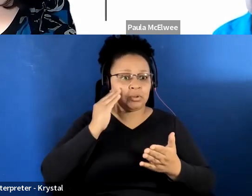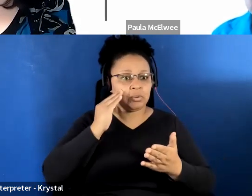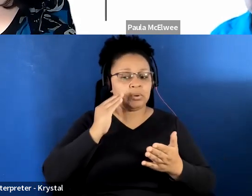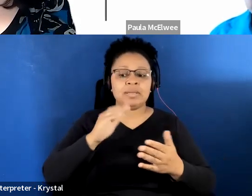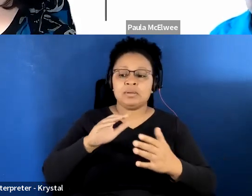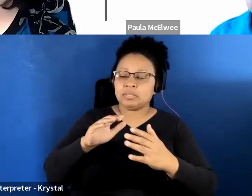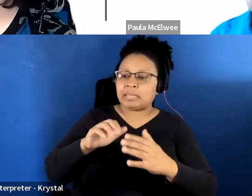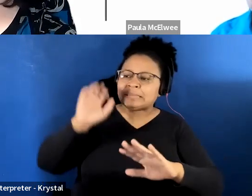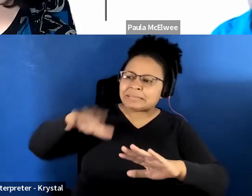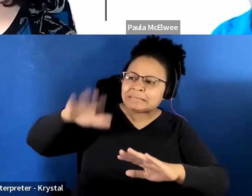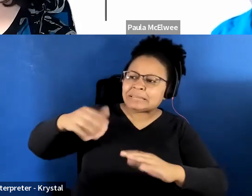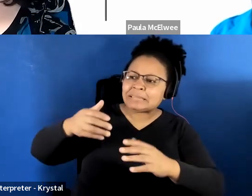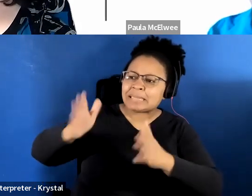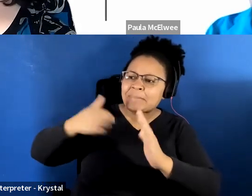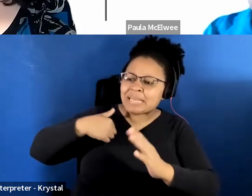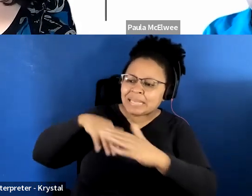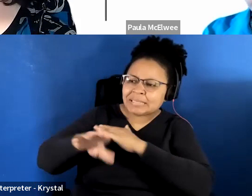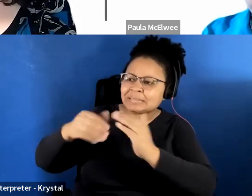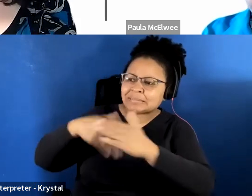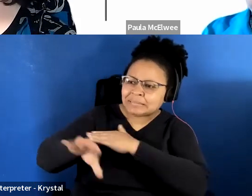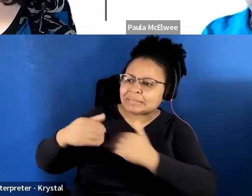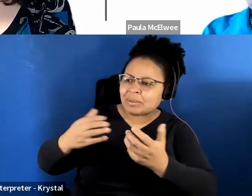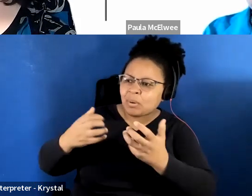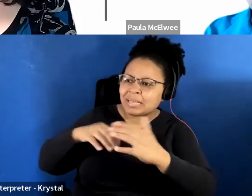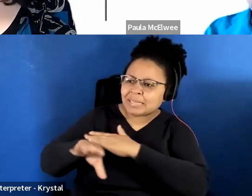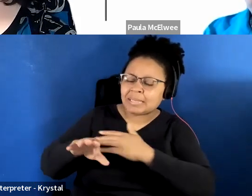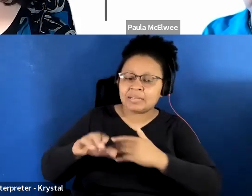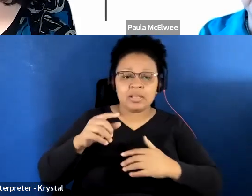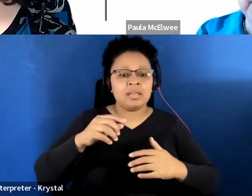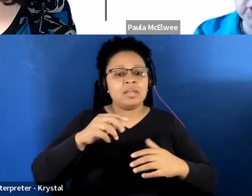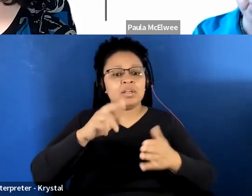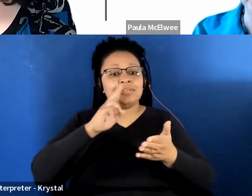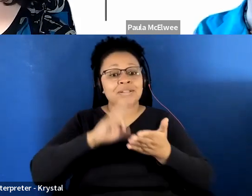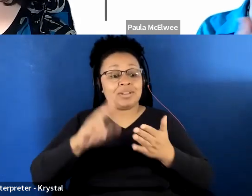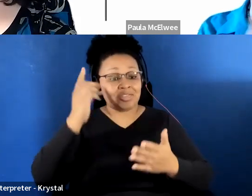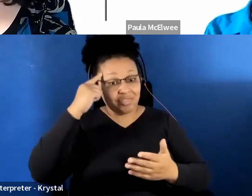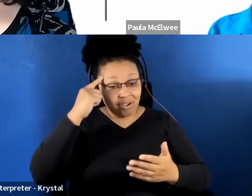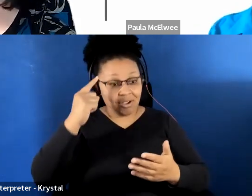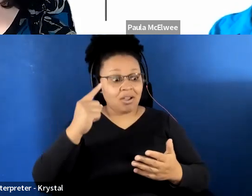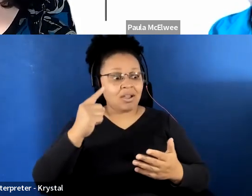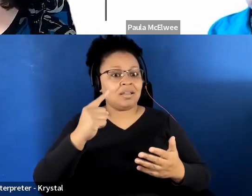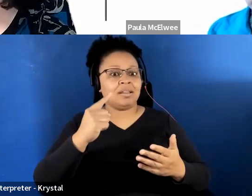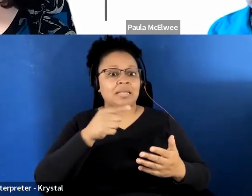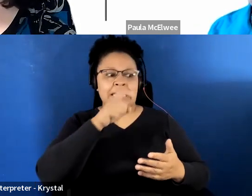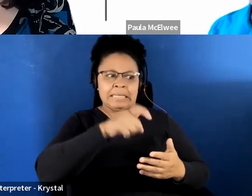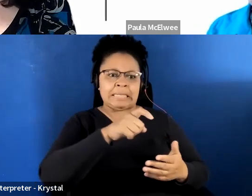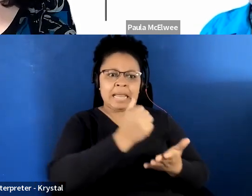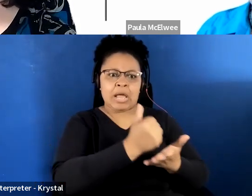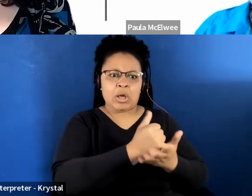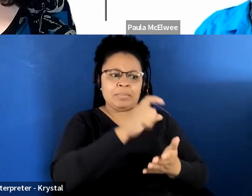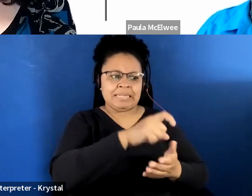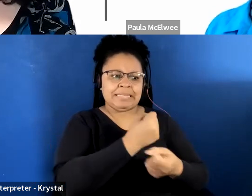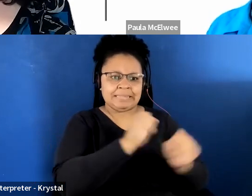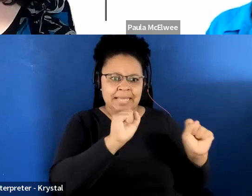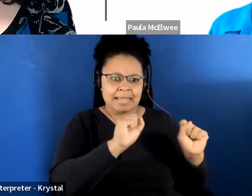did, thinking she was giving him safety. And instead she was letting him into the rest of the building. And